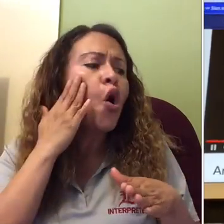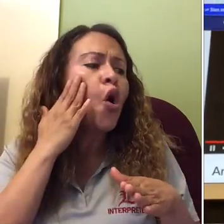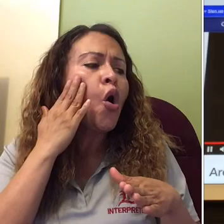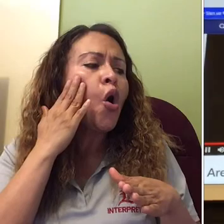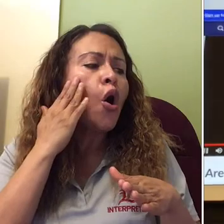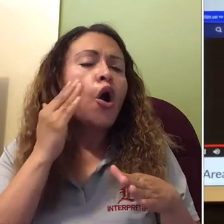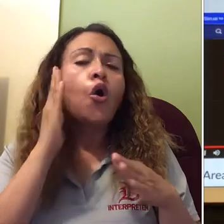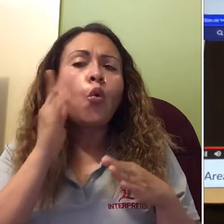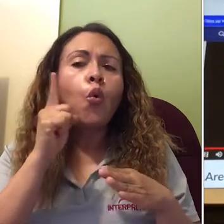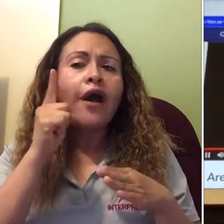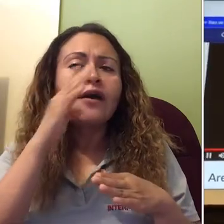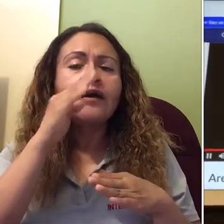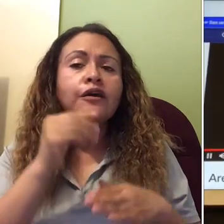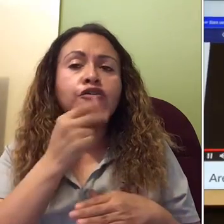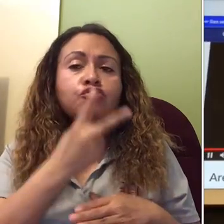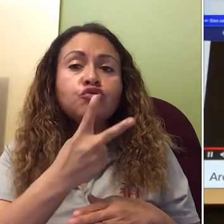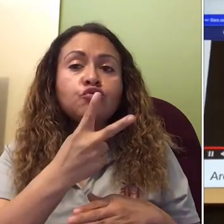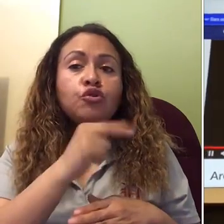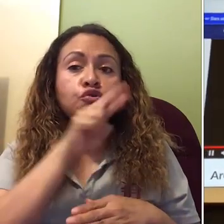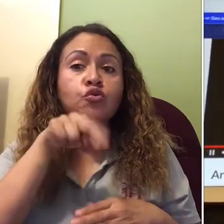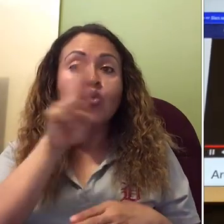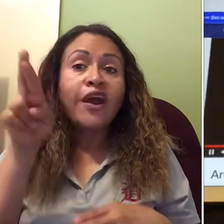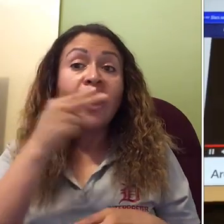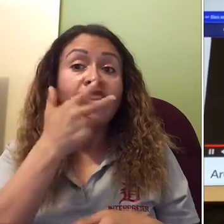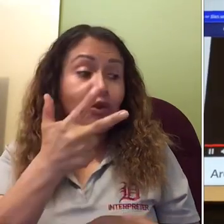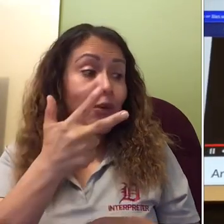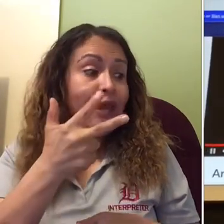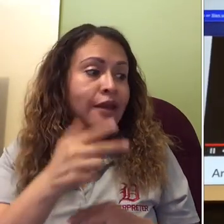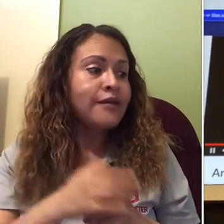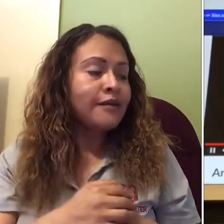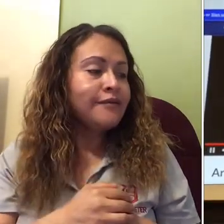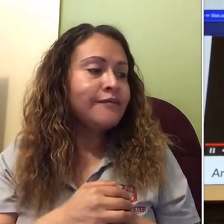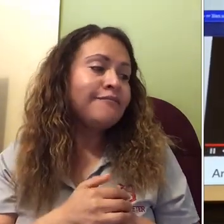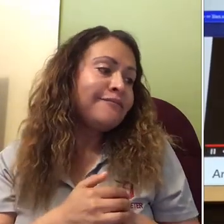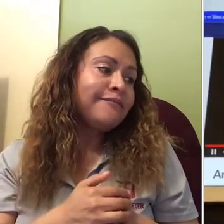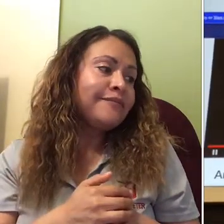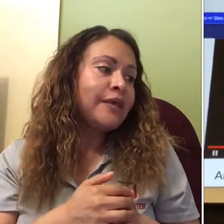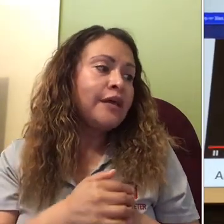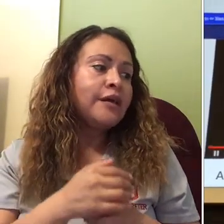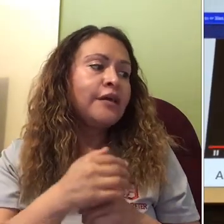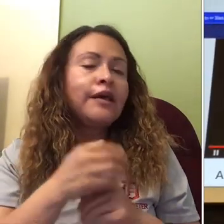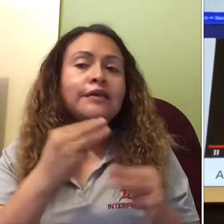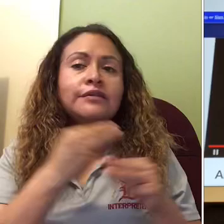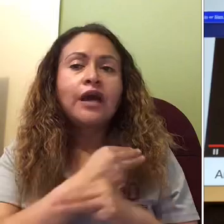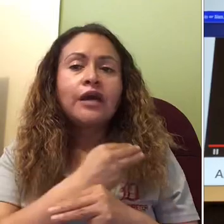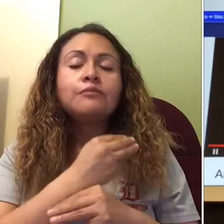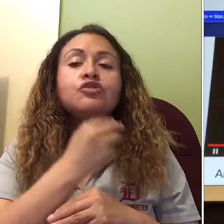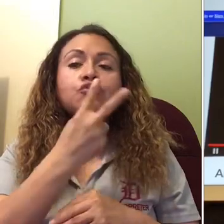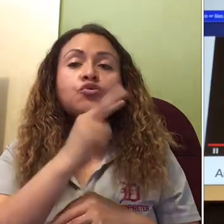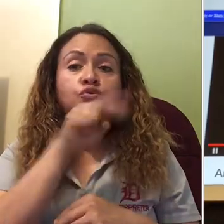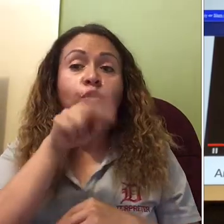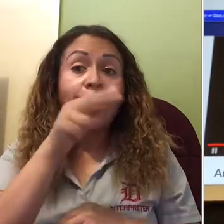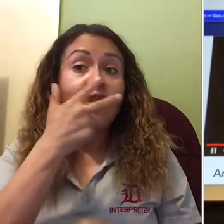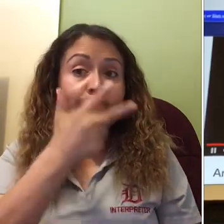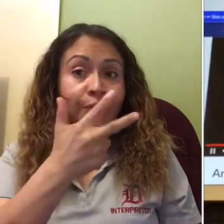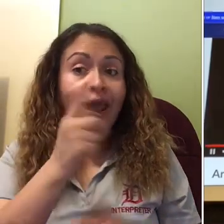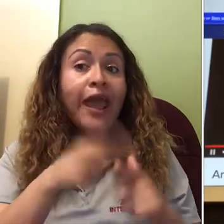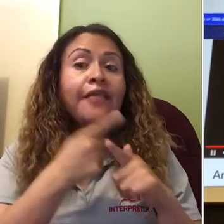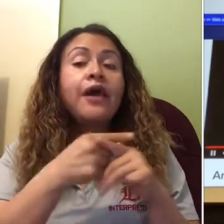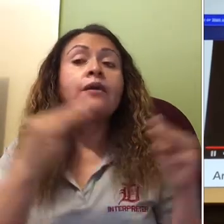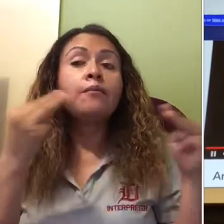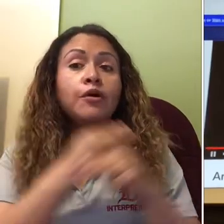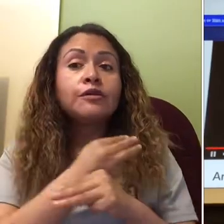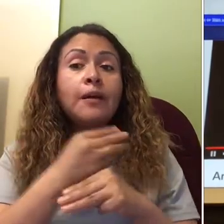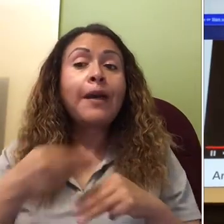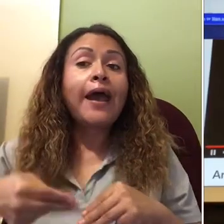of our hexagon. It's 2 square roots of 3. It's this whole thing right over here. So times 2 square roots of 3, and then we want to multiply that